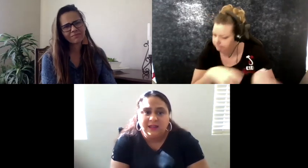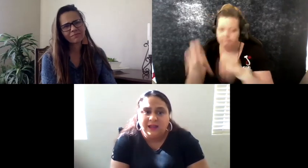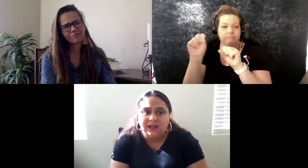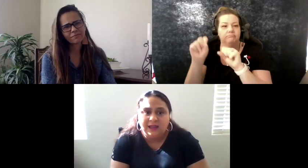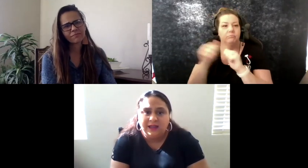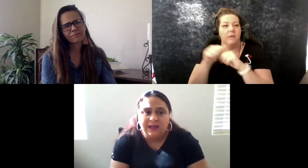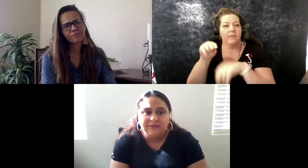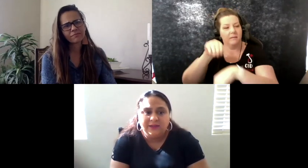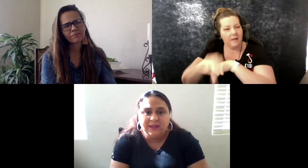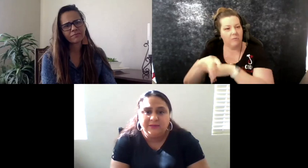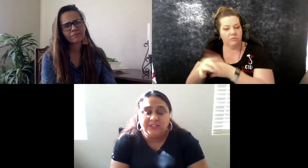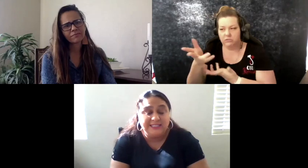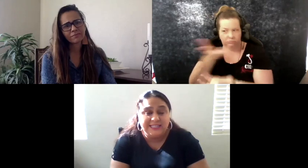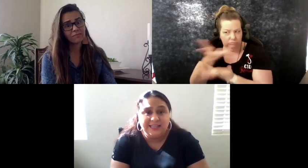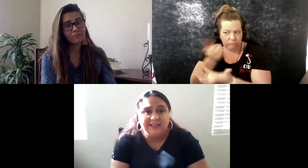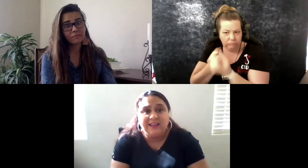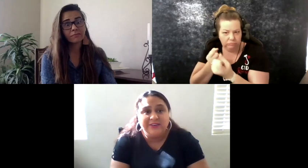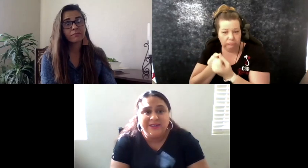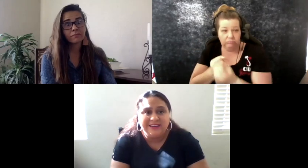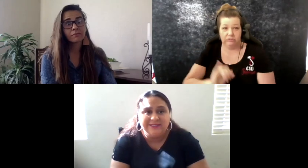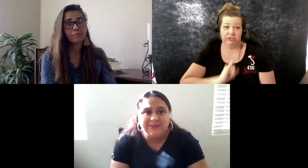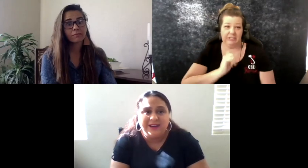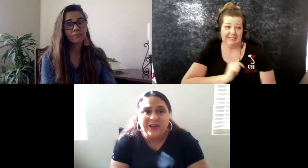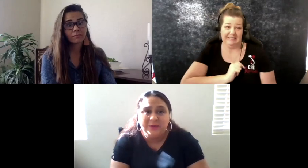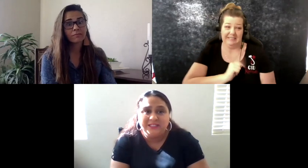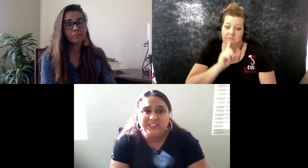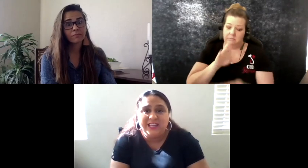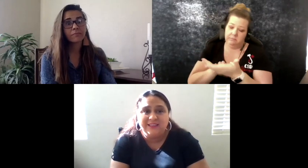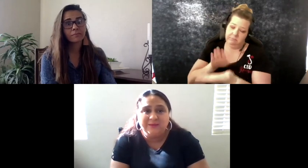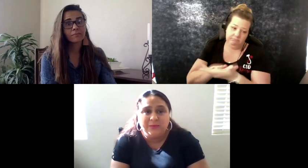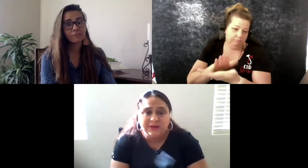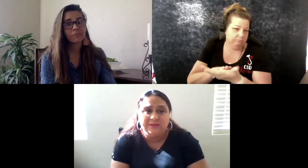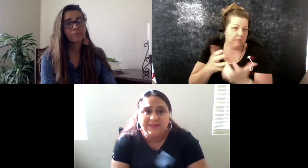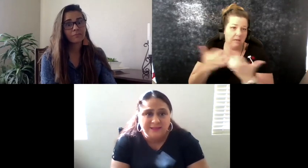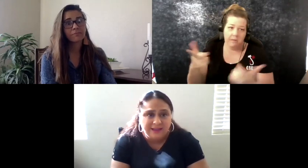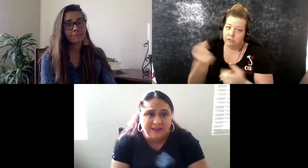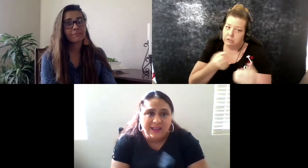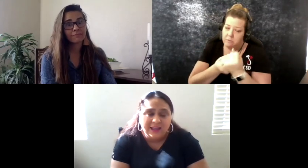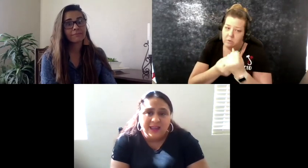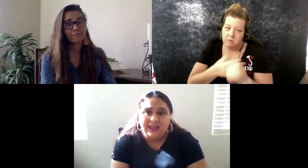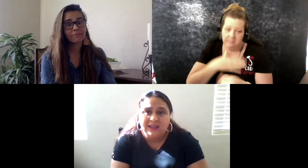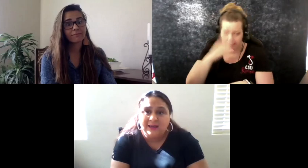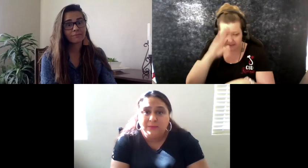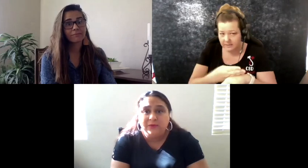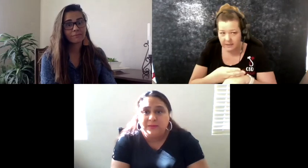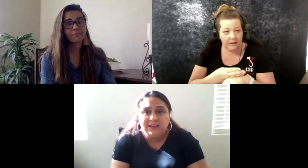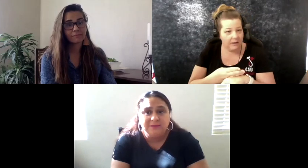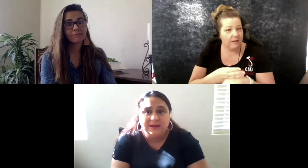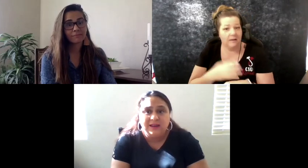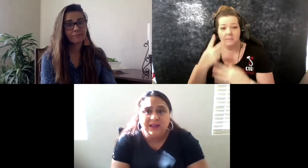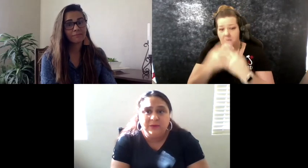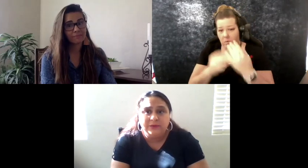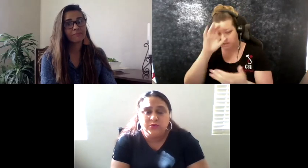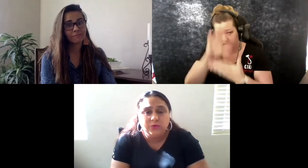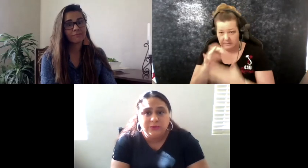and I have to give JT a lot of credit for how much she has supported my son and both my husband